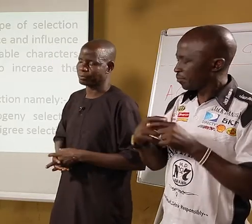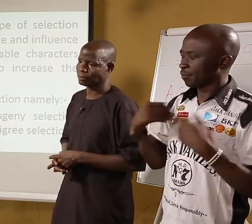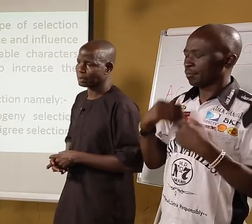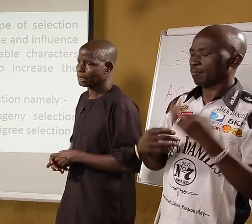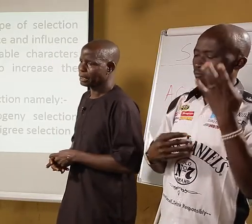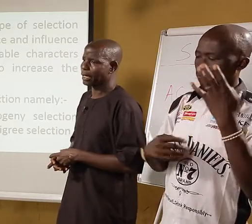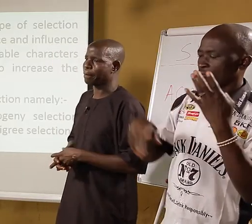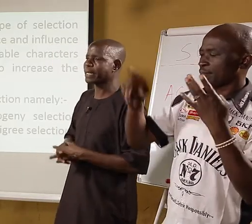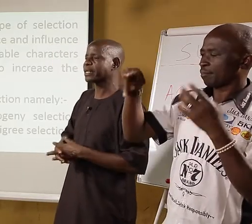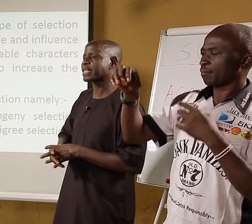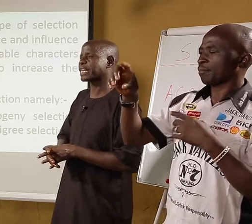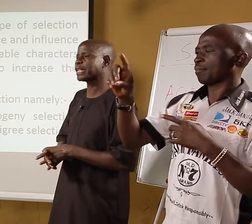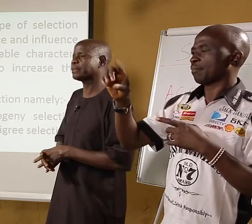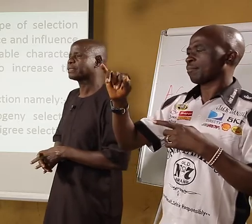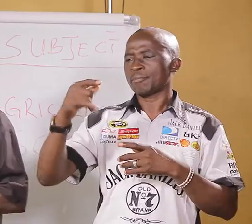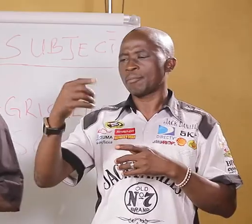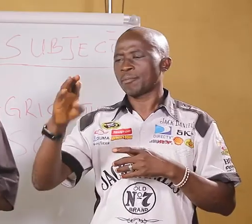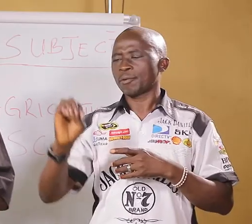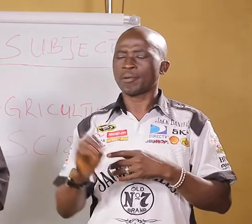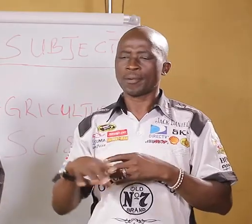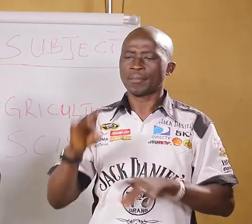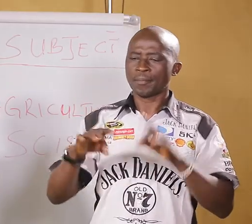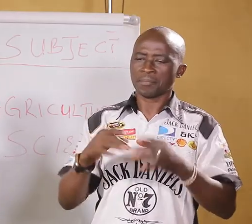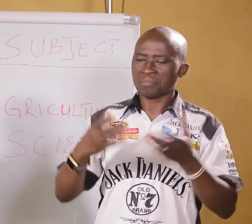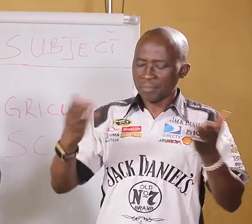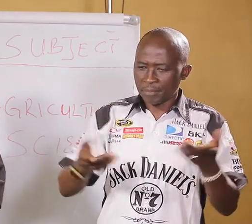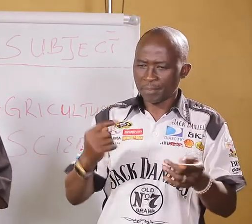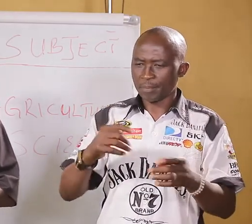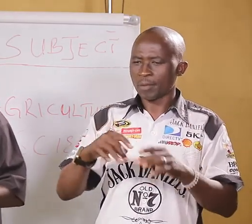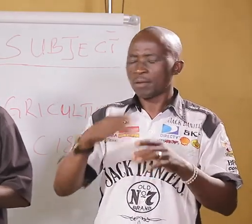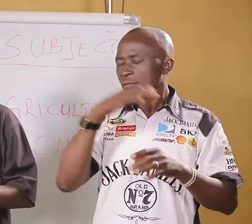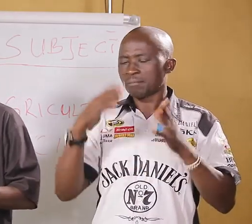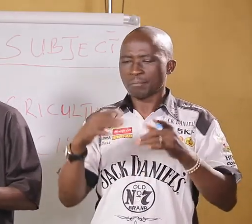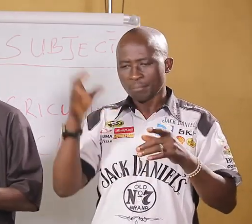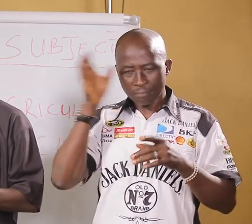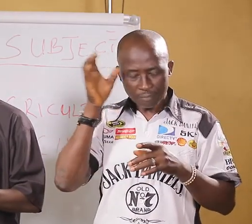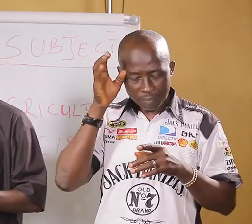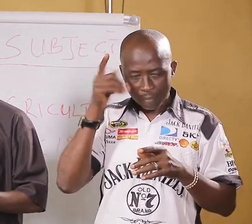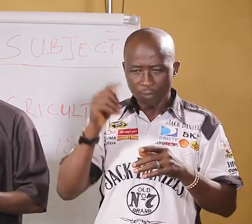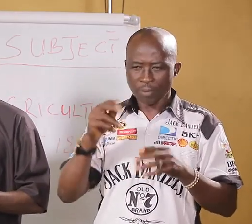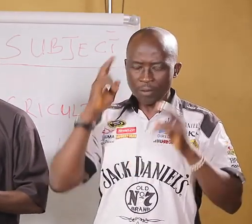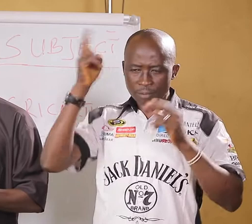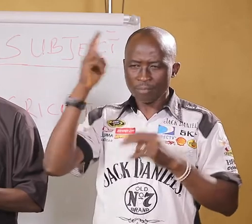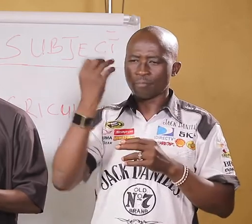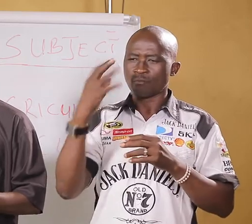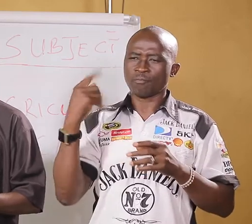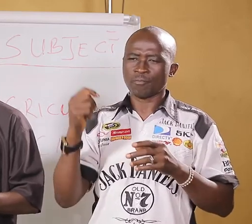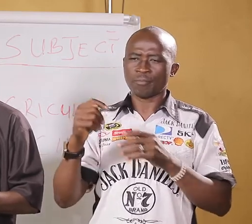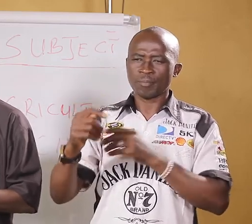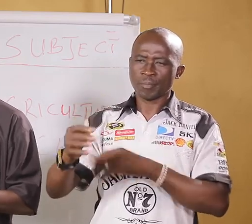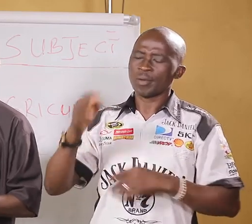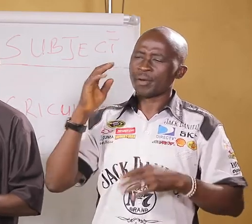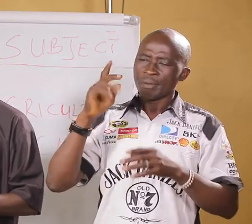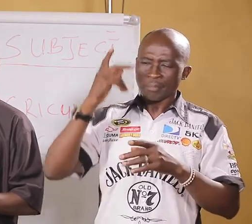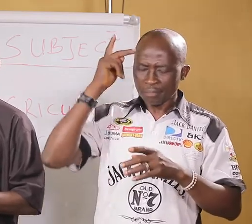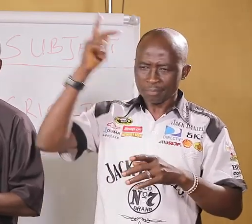selection. Then the pedigree selection, here the farmer consider the history of the ancestors or